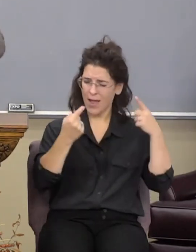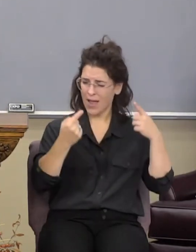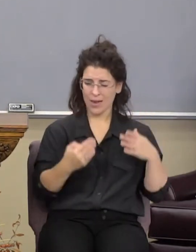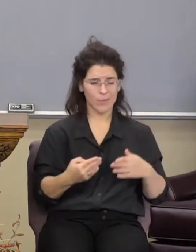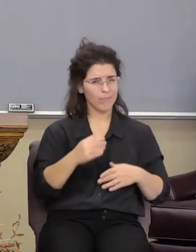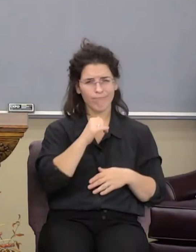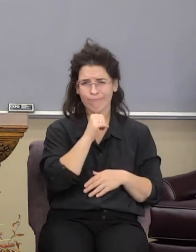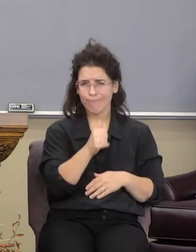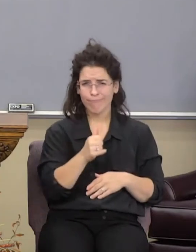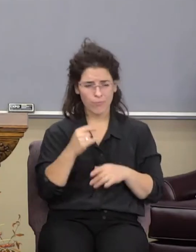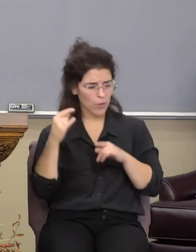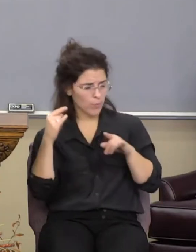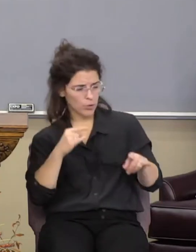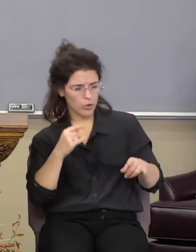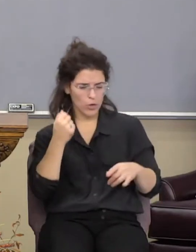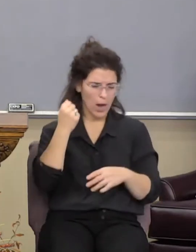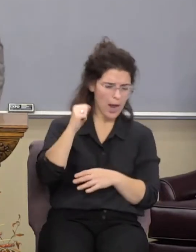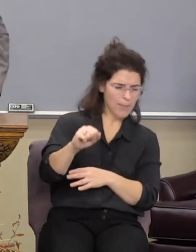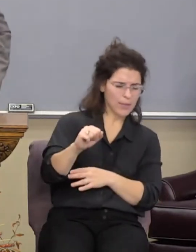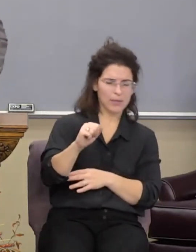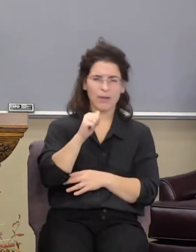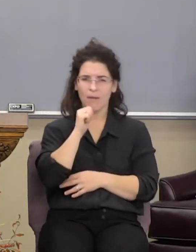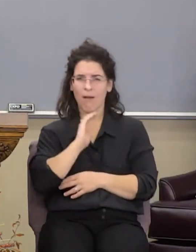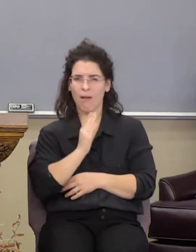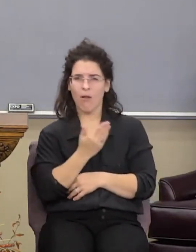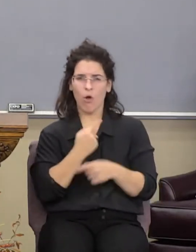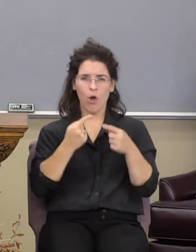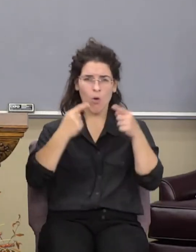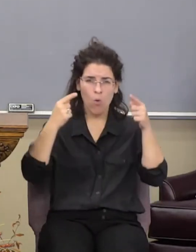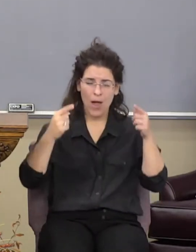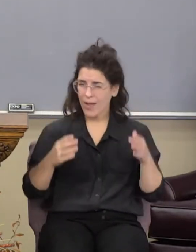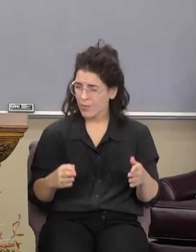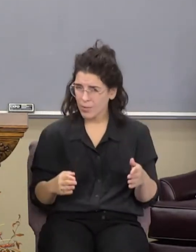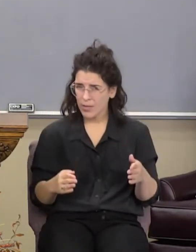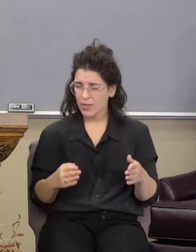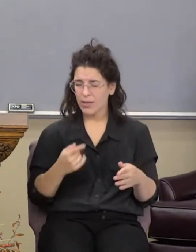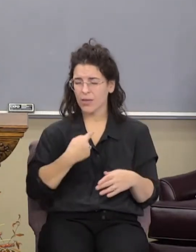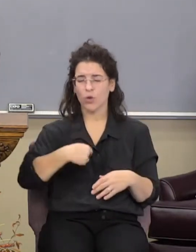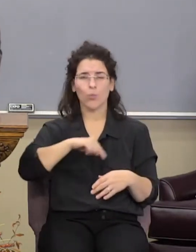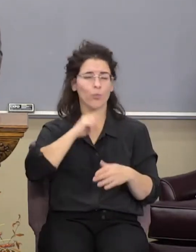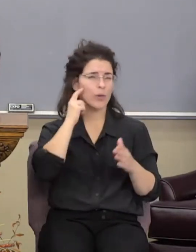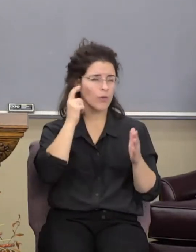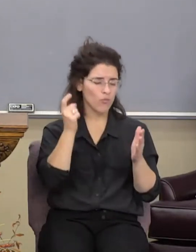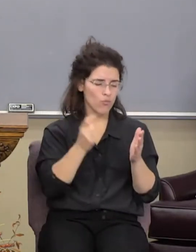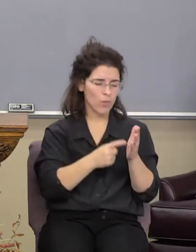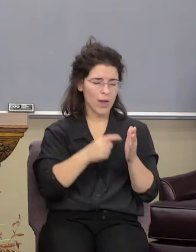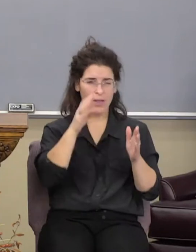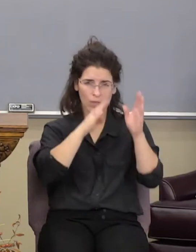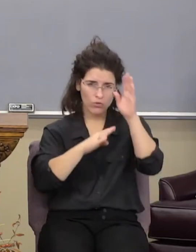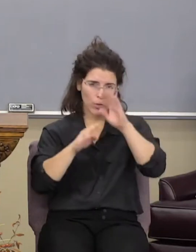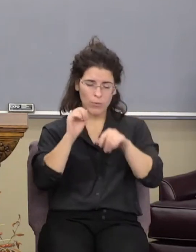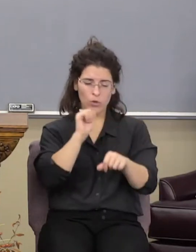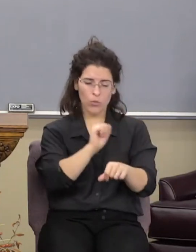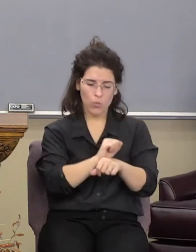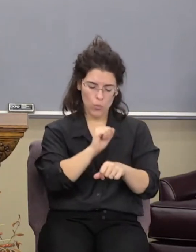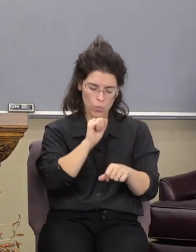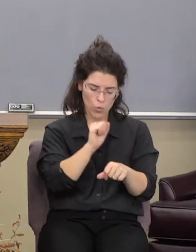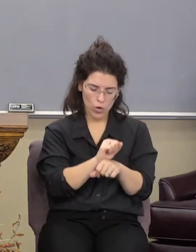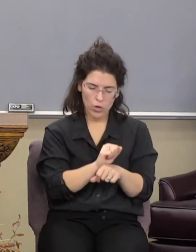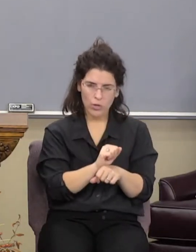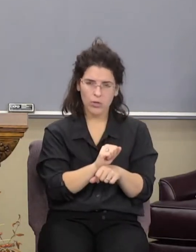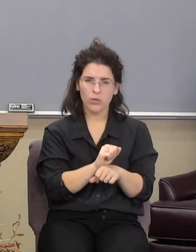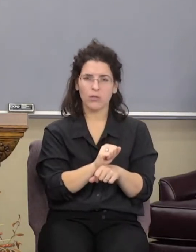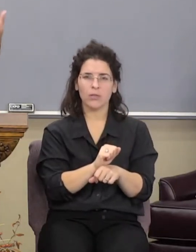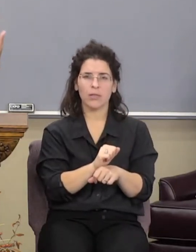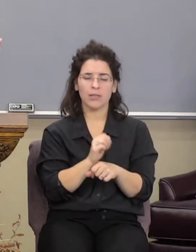is not our enemy. Persecution, opposition, it's not our enemy. we recognize tribulation works. It is